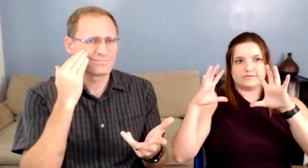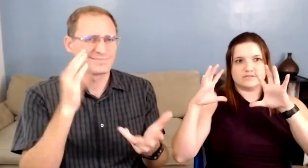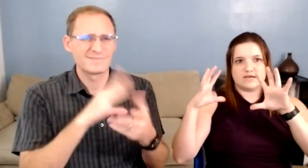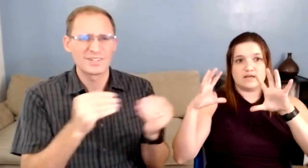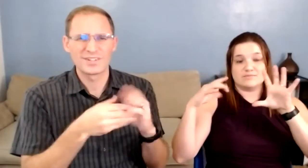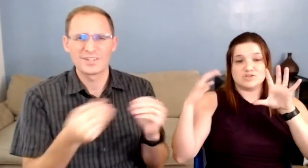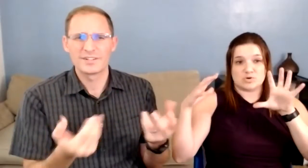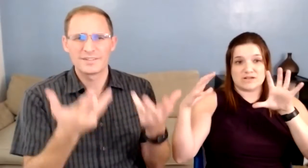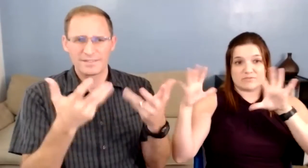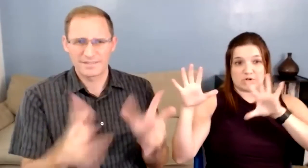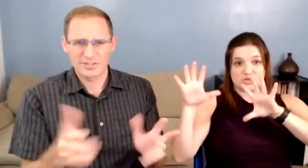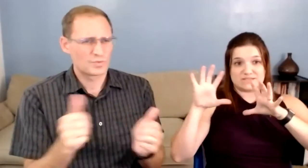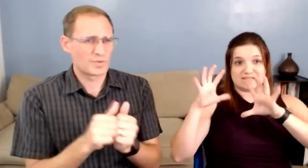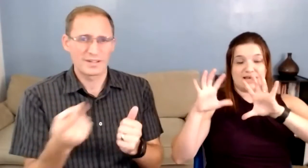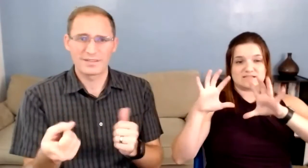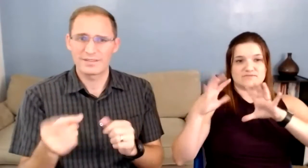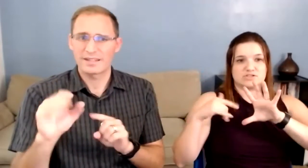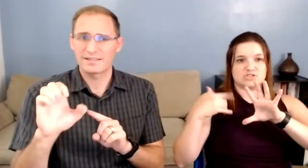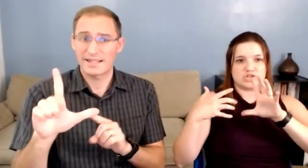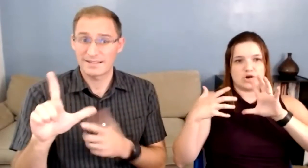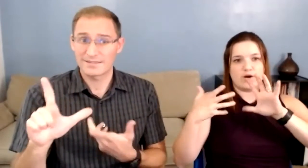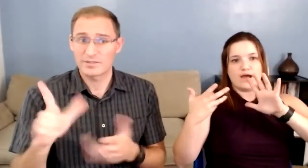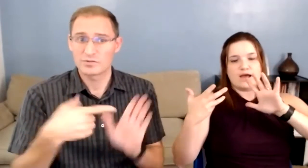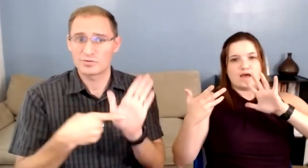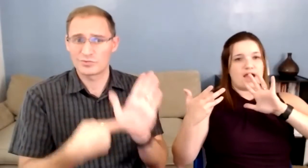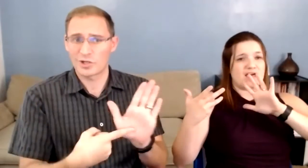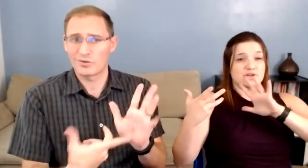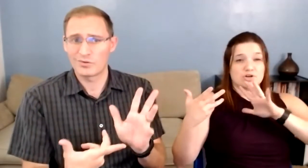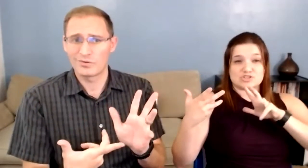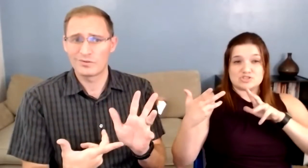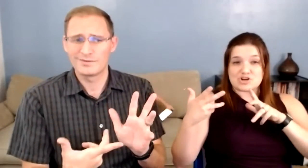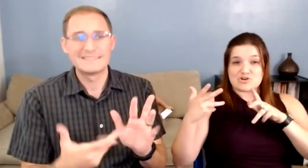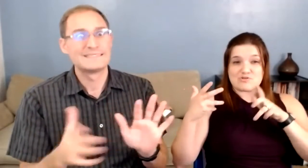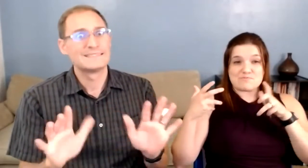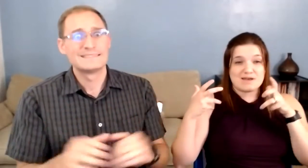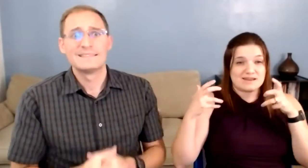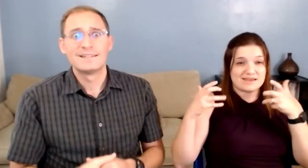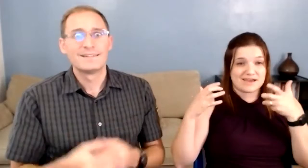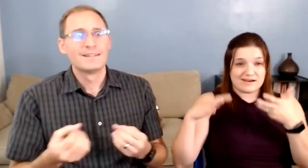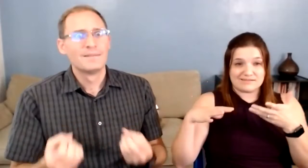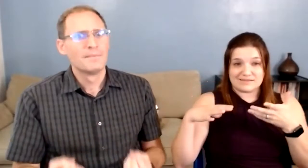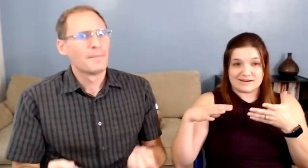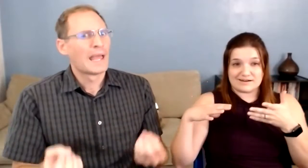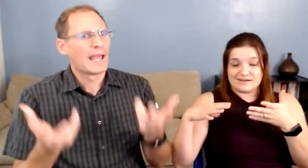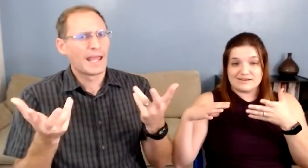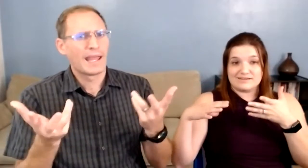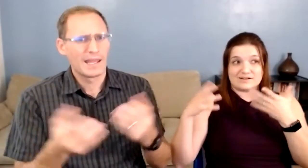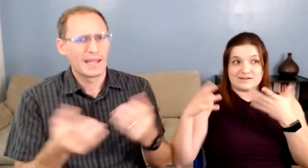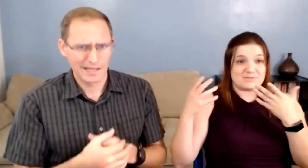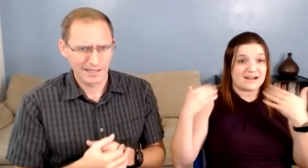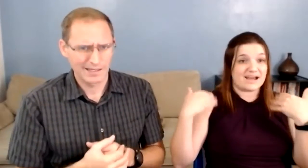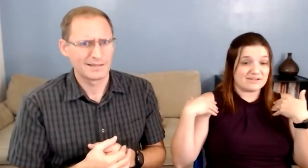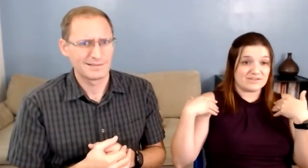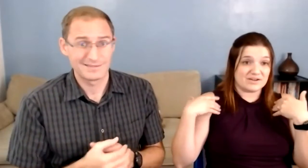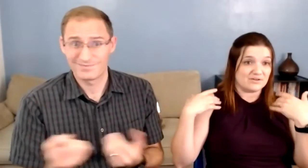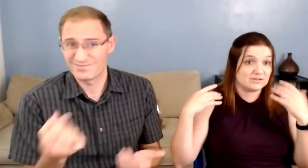are done, the majority of them are using classifiers to show, and there are so many out there. There's